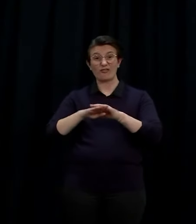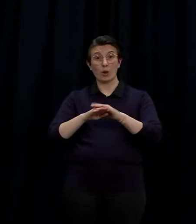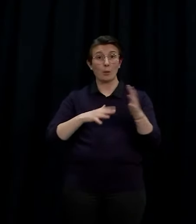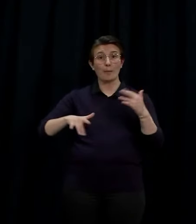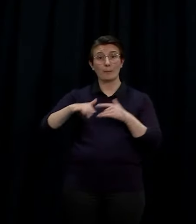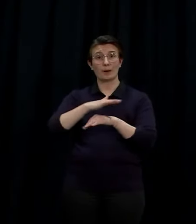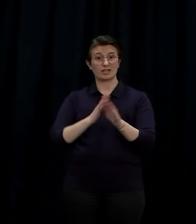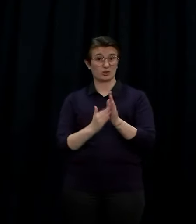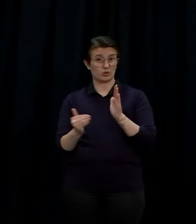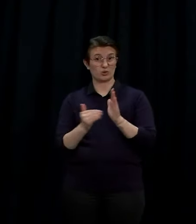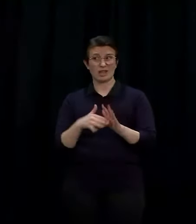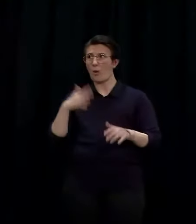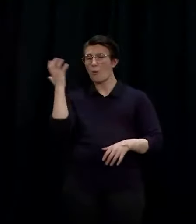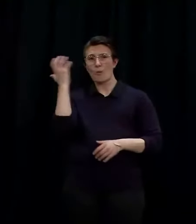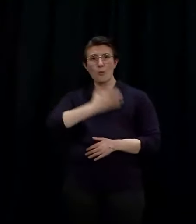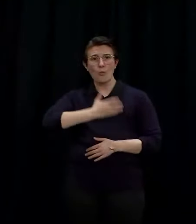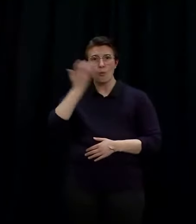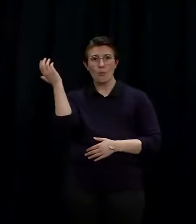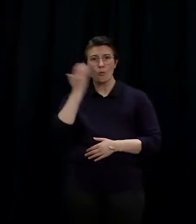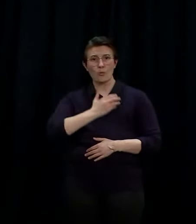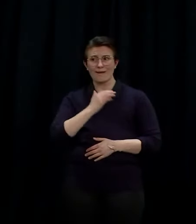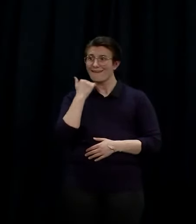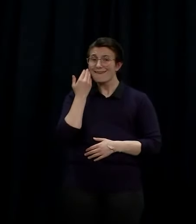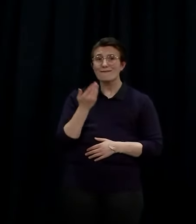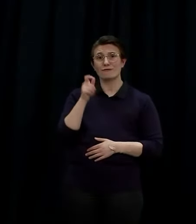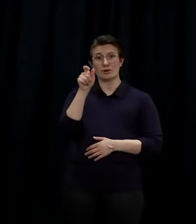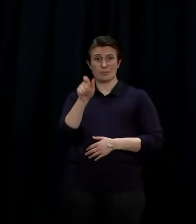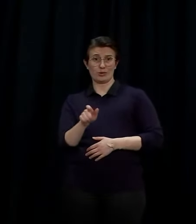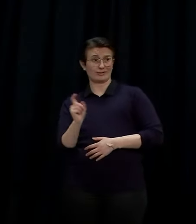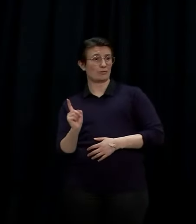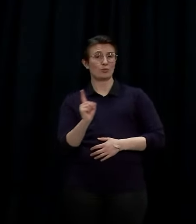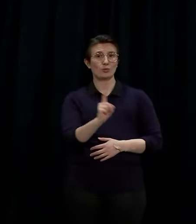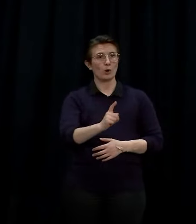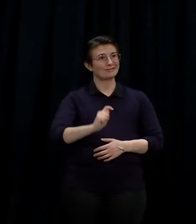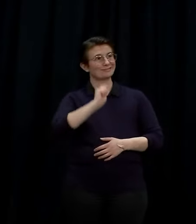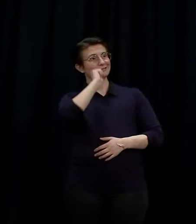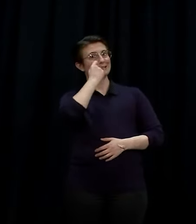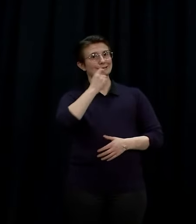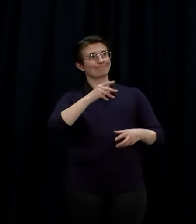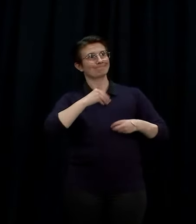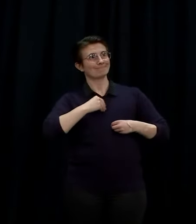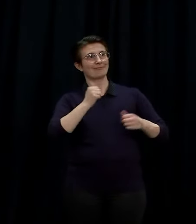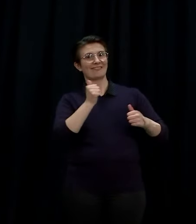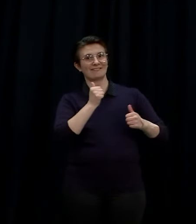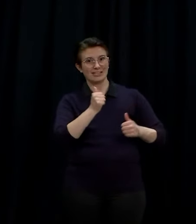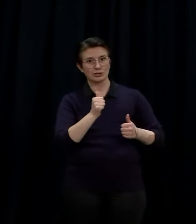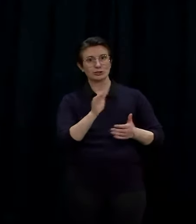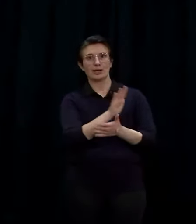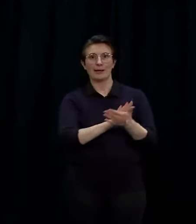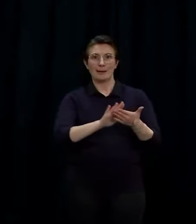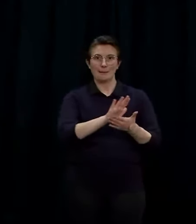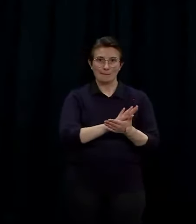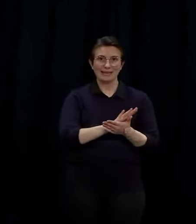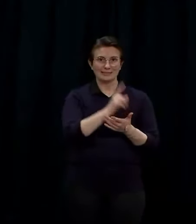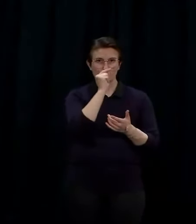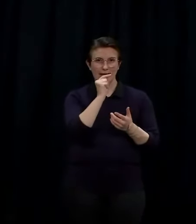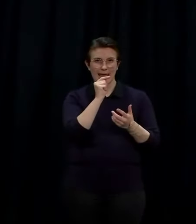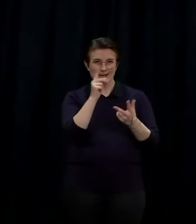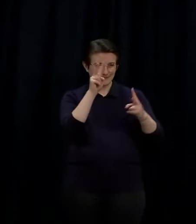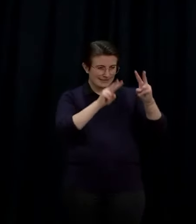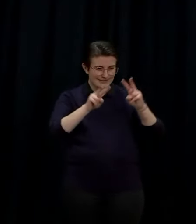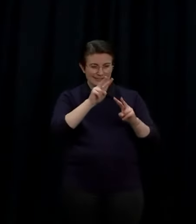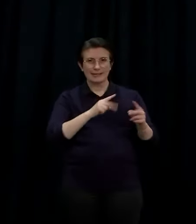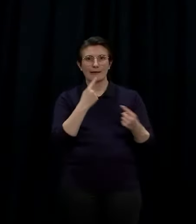provides an important part of the puzzle and makes our job that much easier. Every test has helped keep the team of 5 million safe.